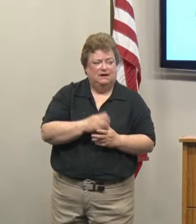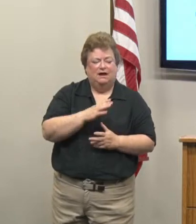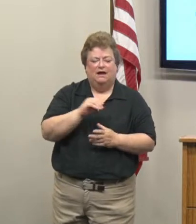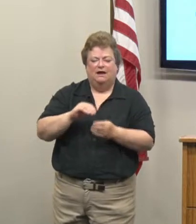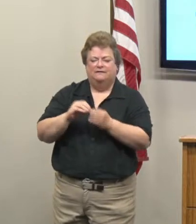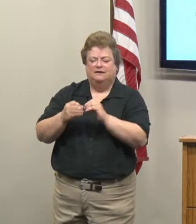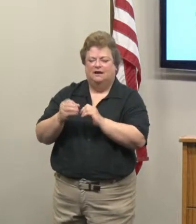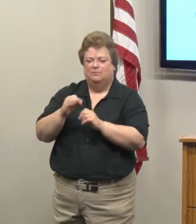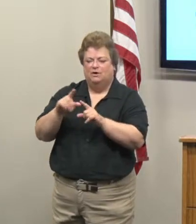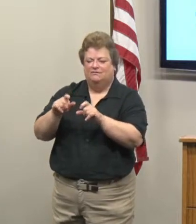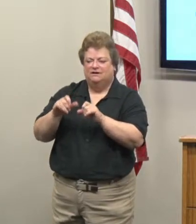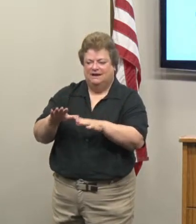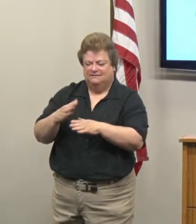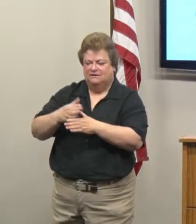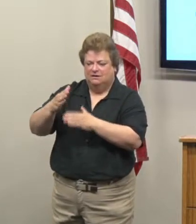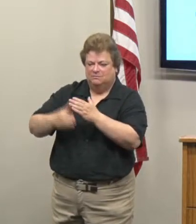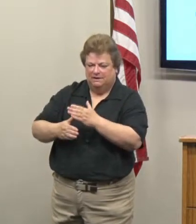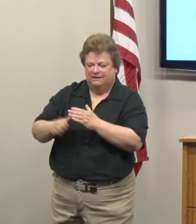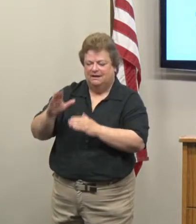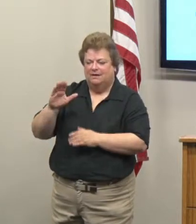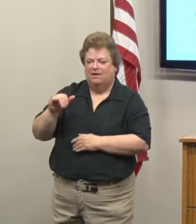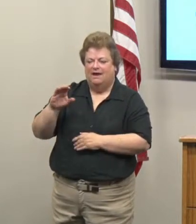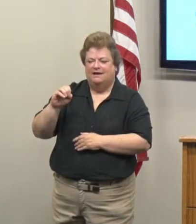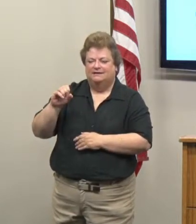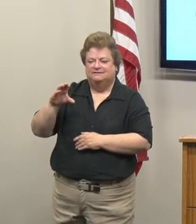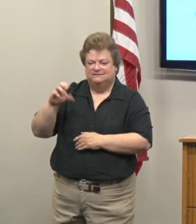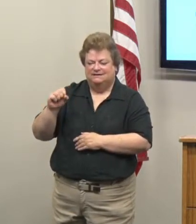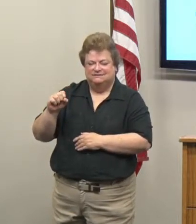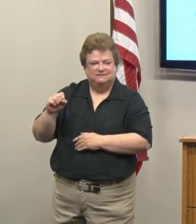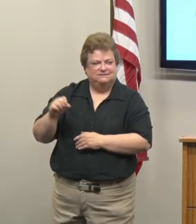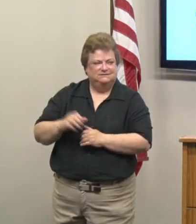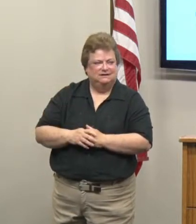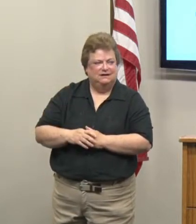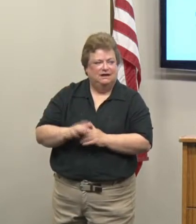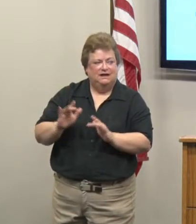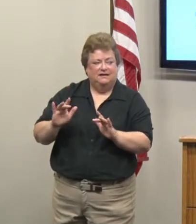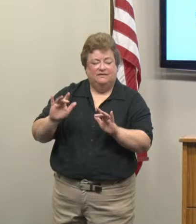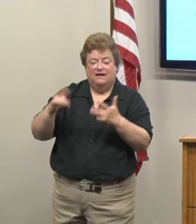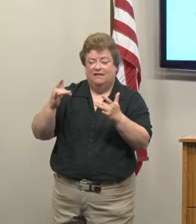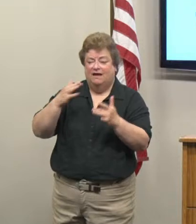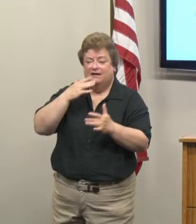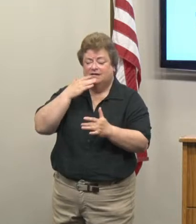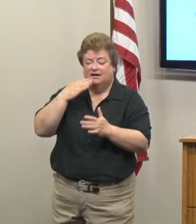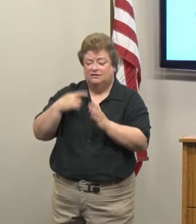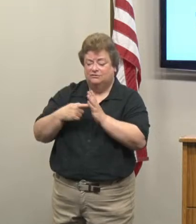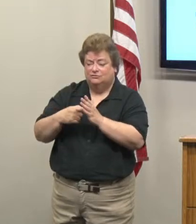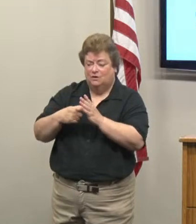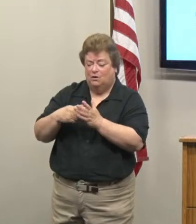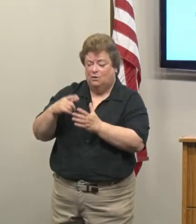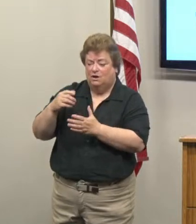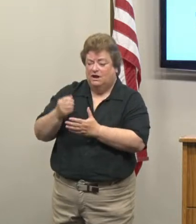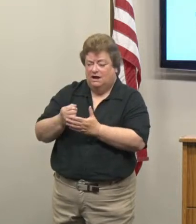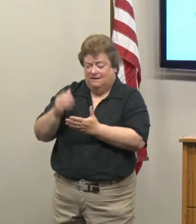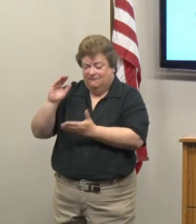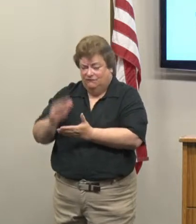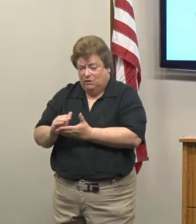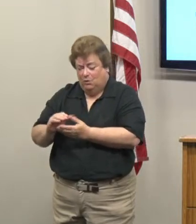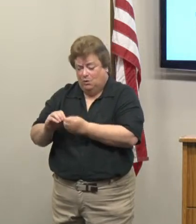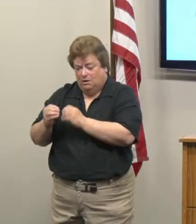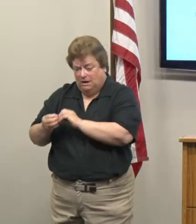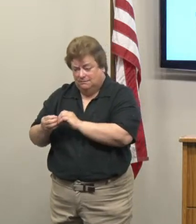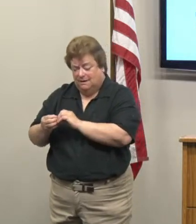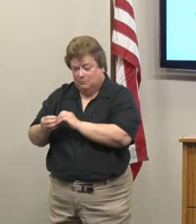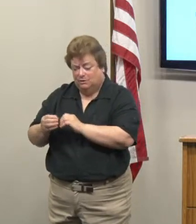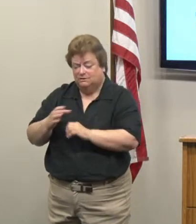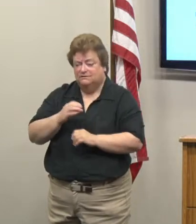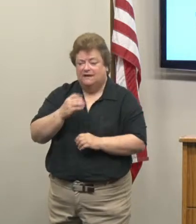and the number of tests completed by census tract. The lighter colors represent fewer cases and tests, while the